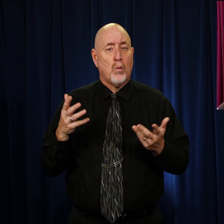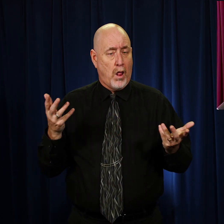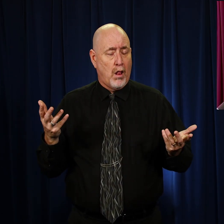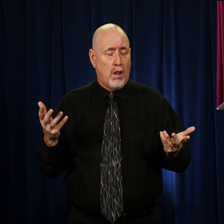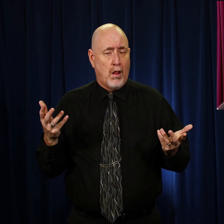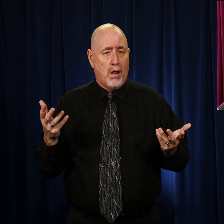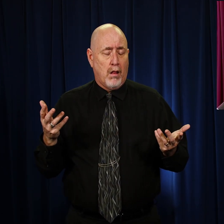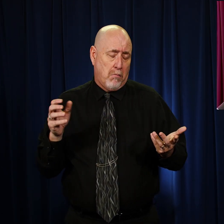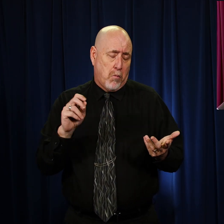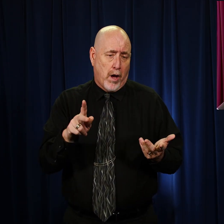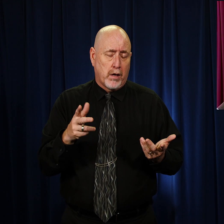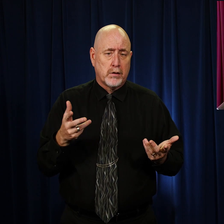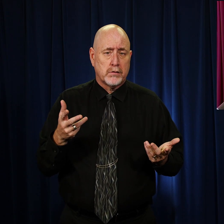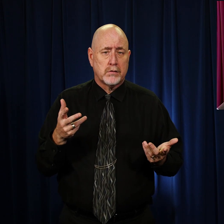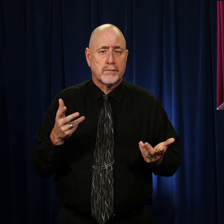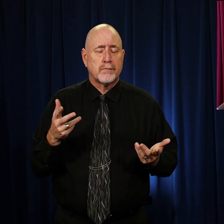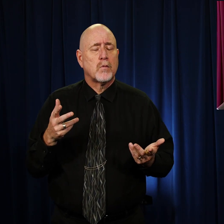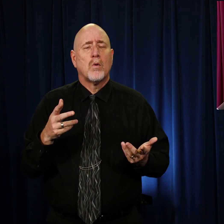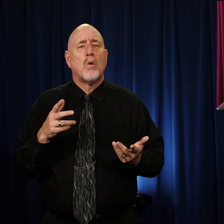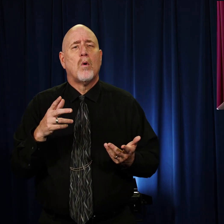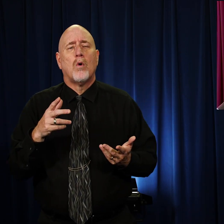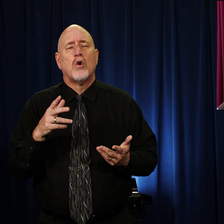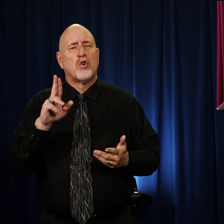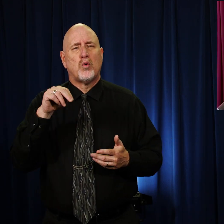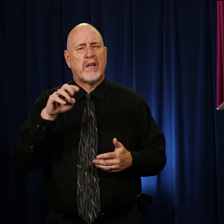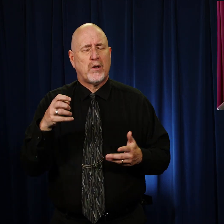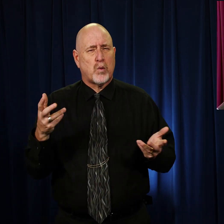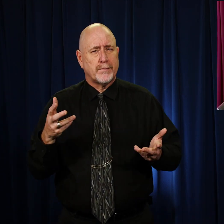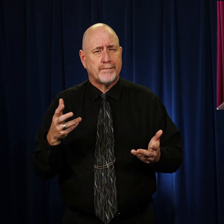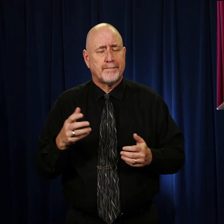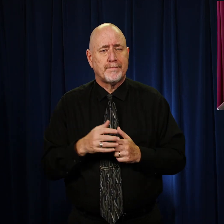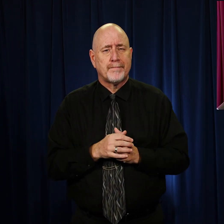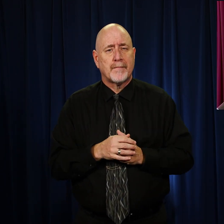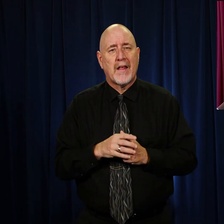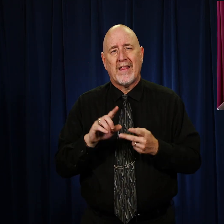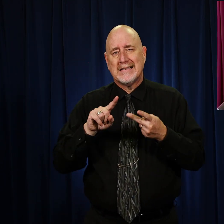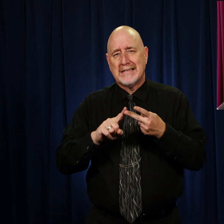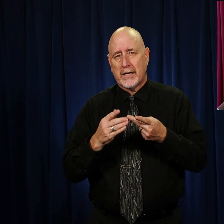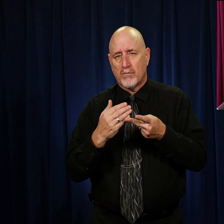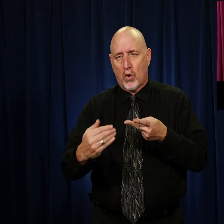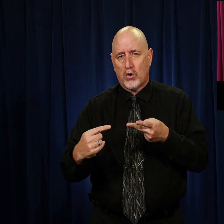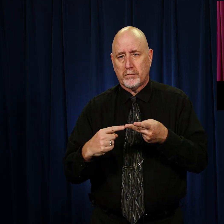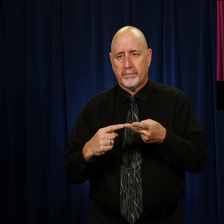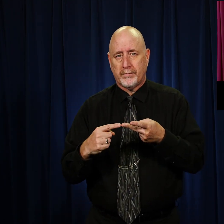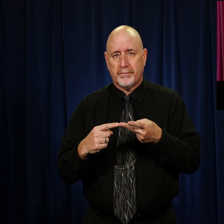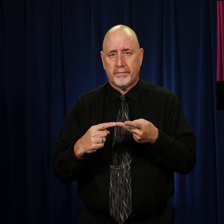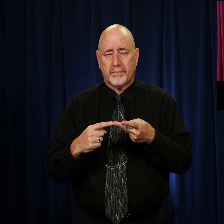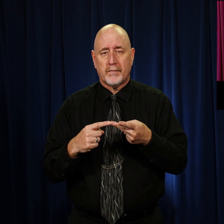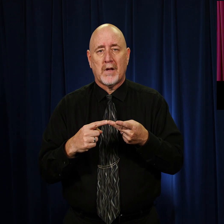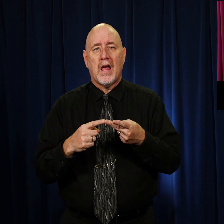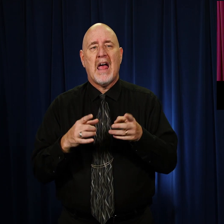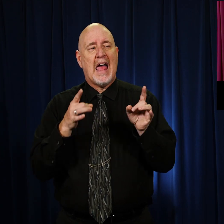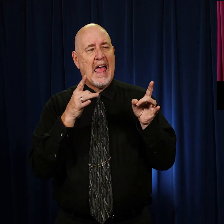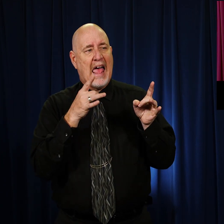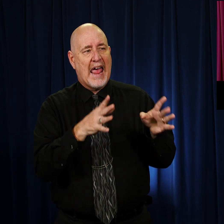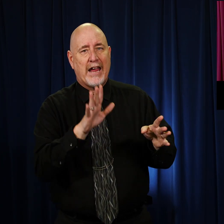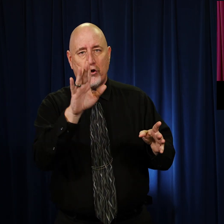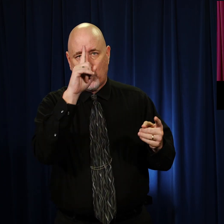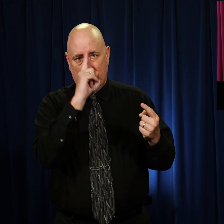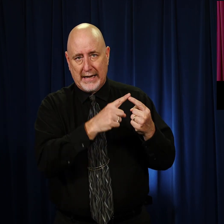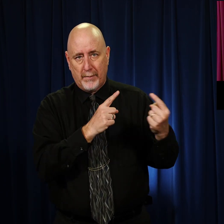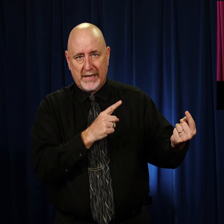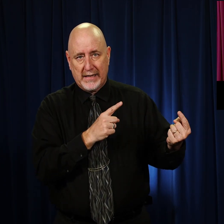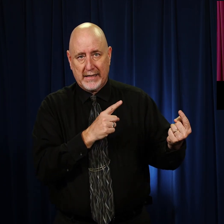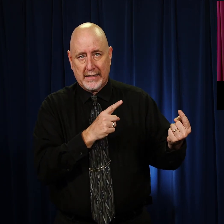Well, okay. But what's unique about this is the second part, you shall hate your